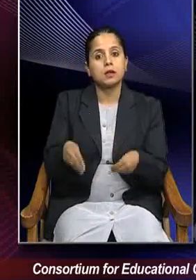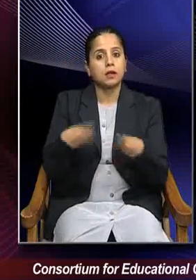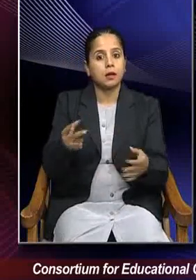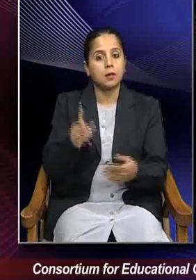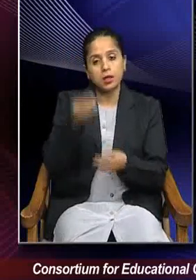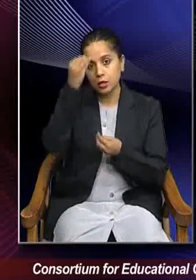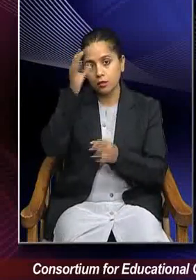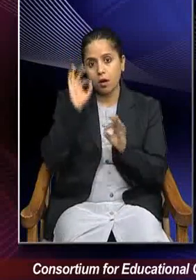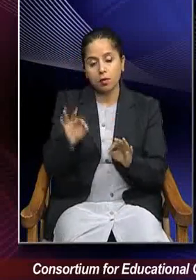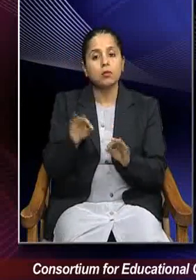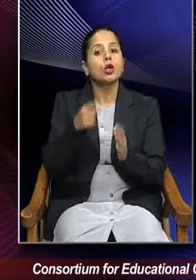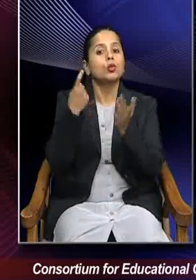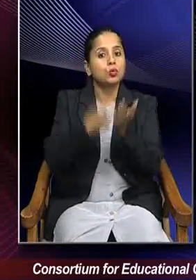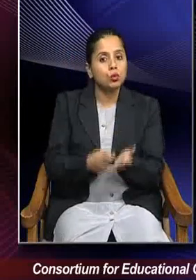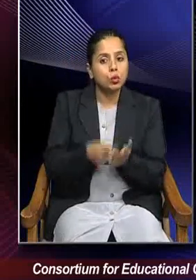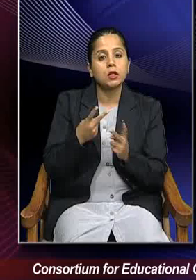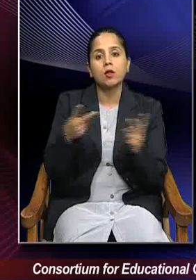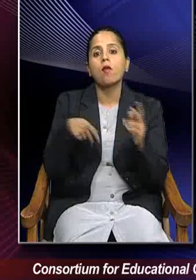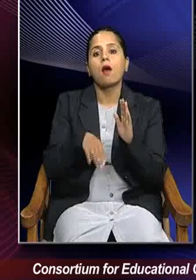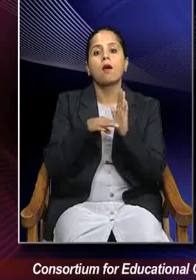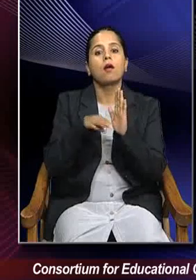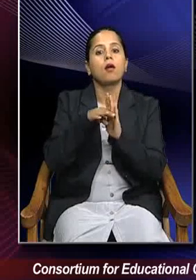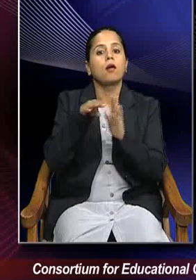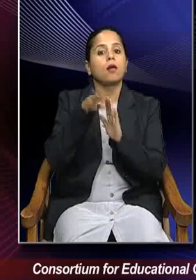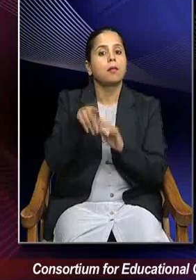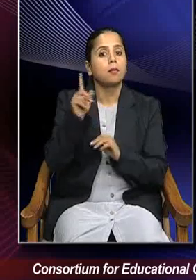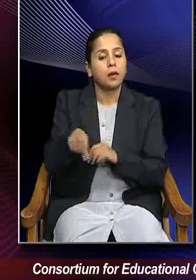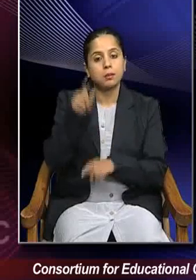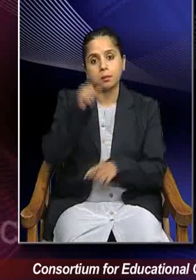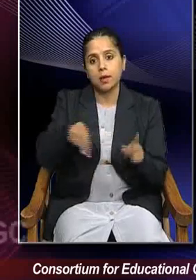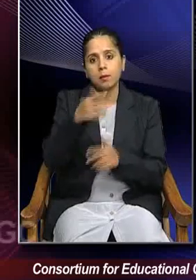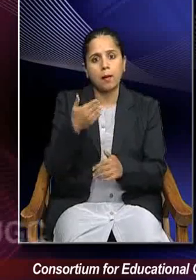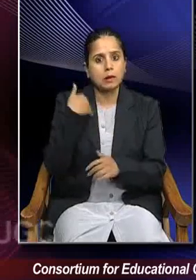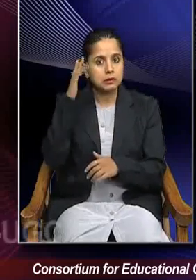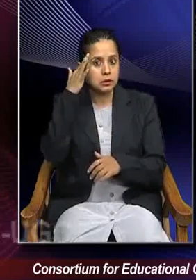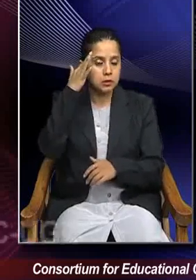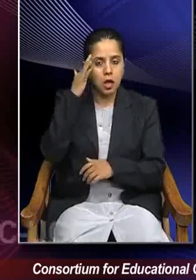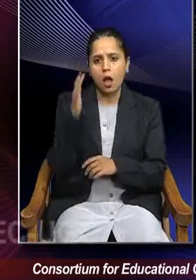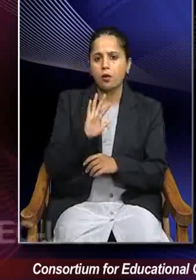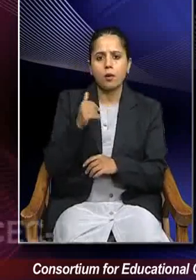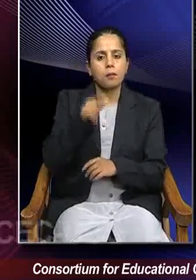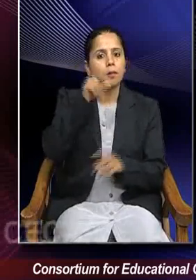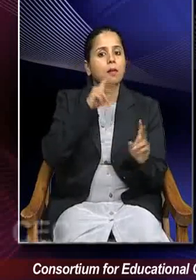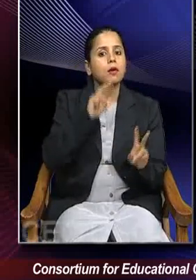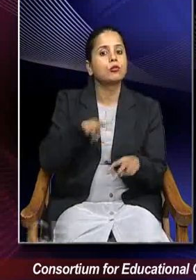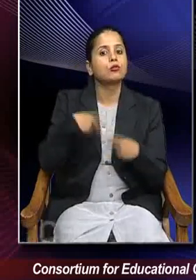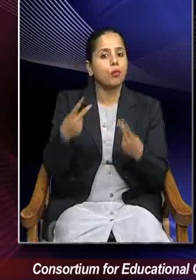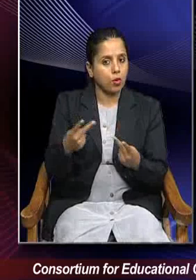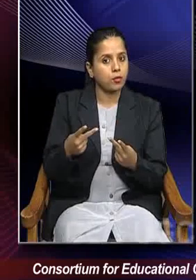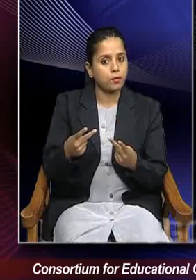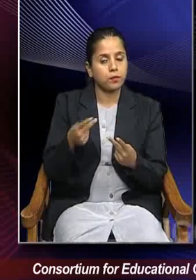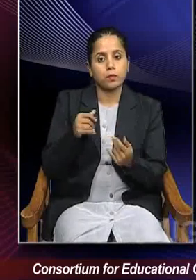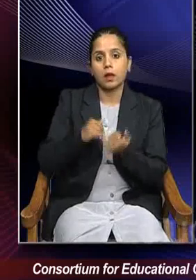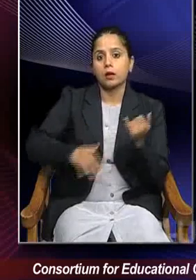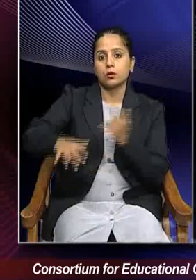informed instructions to various levels of administration so that people may not panic and would respond not only to the